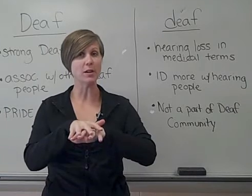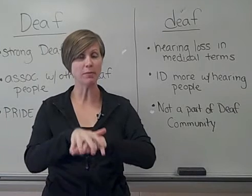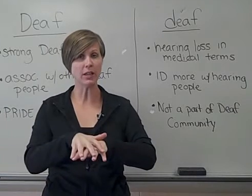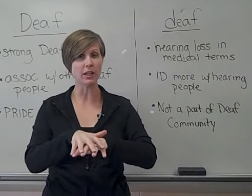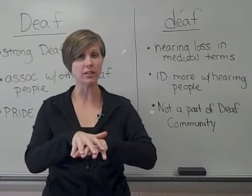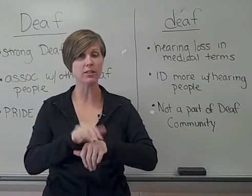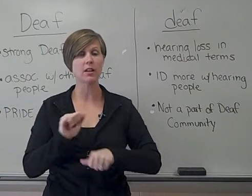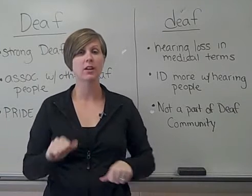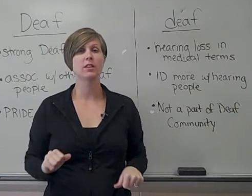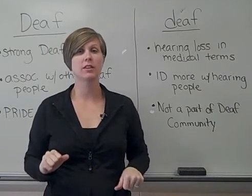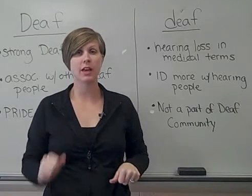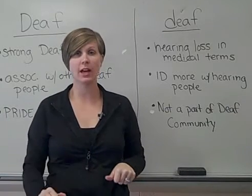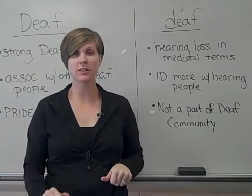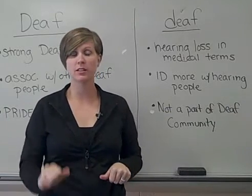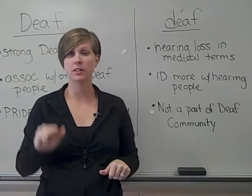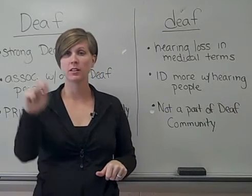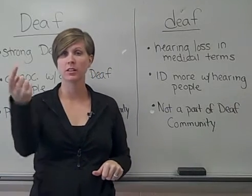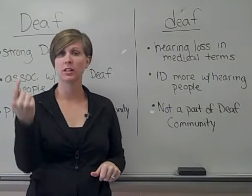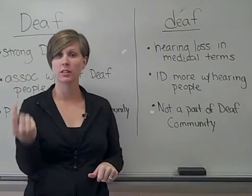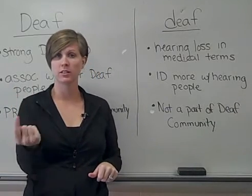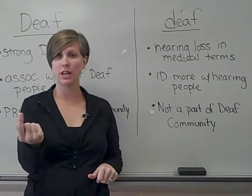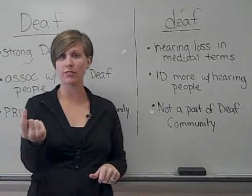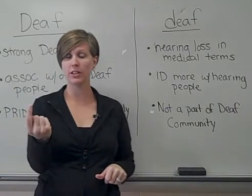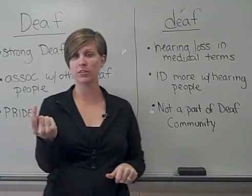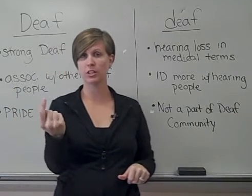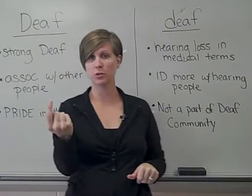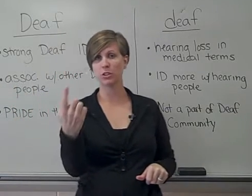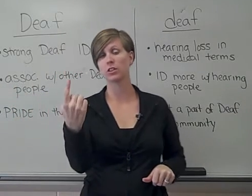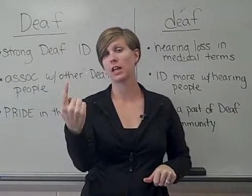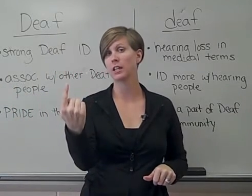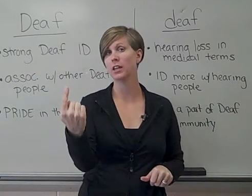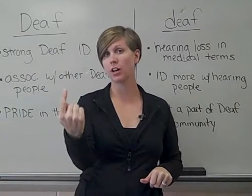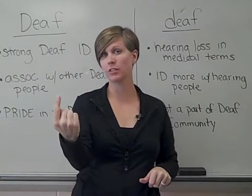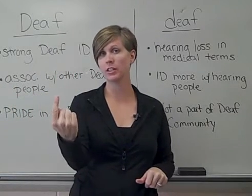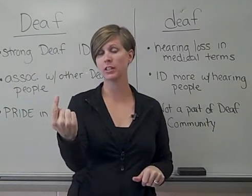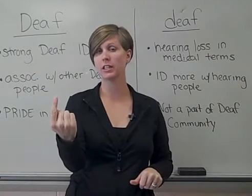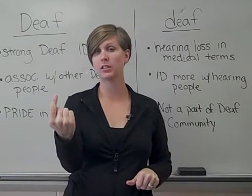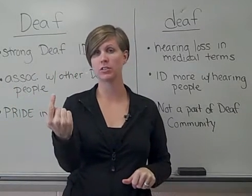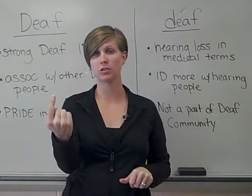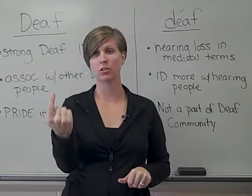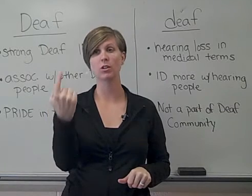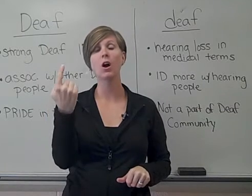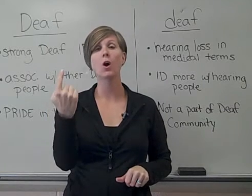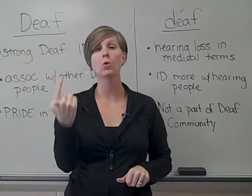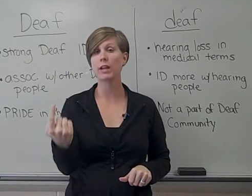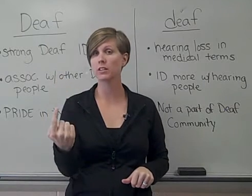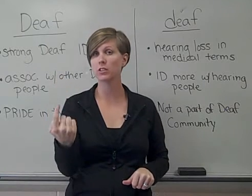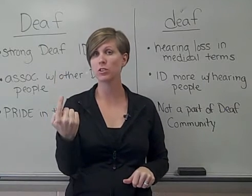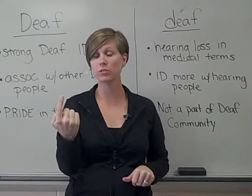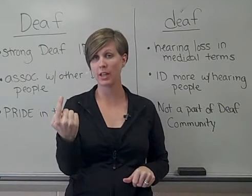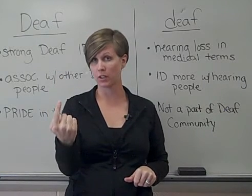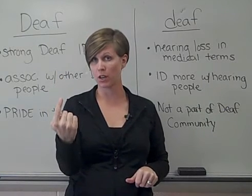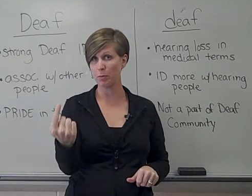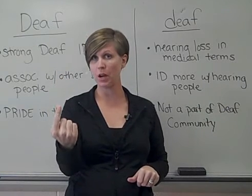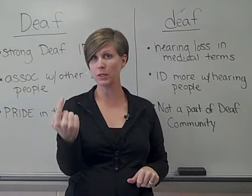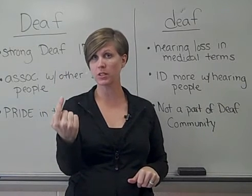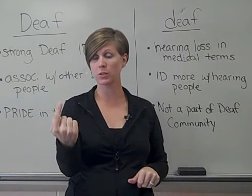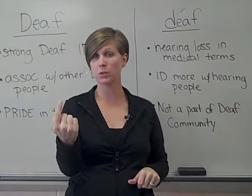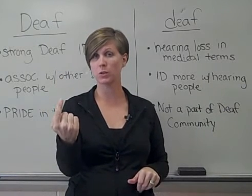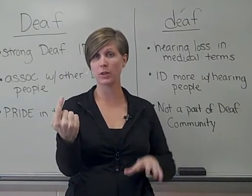that means that that deaf individual or that hard of hearing individual went to their public school